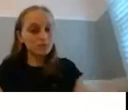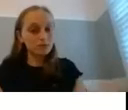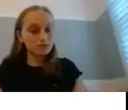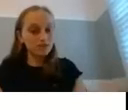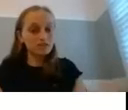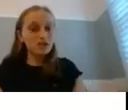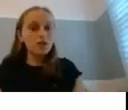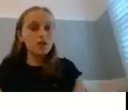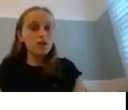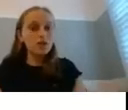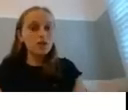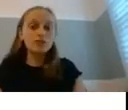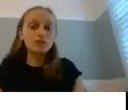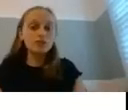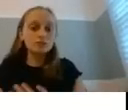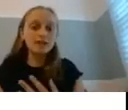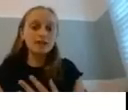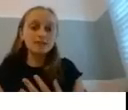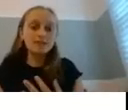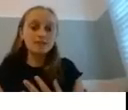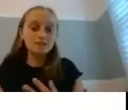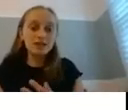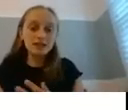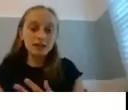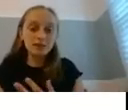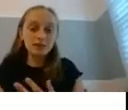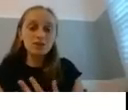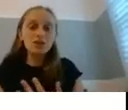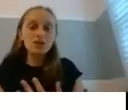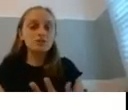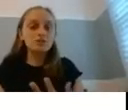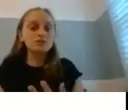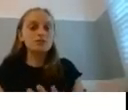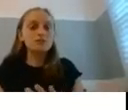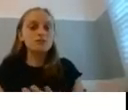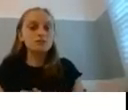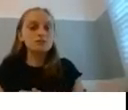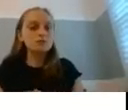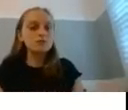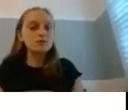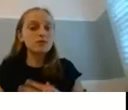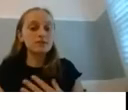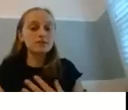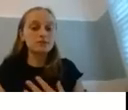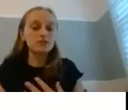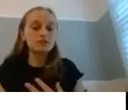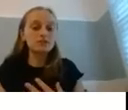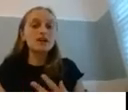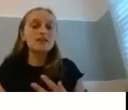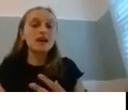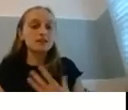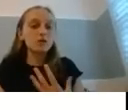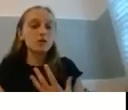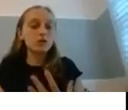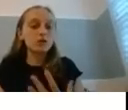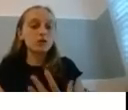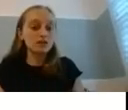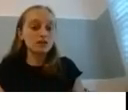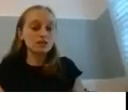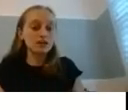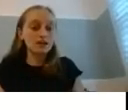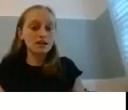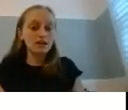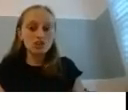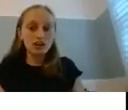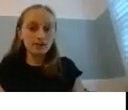with an example of this, where he struggled with speech and when they began to teach him sign language, there were some people that were concerned that Anders would then